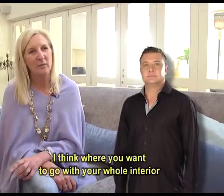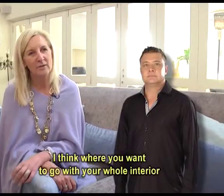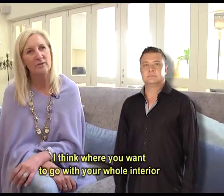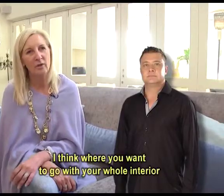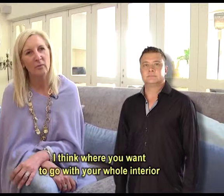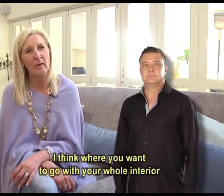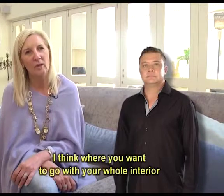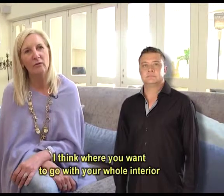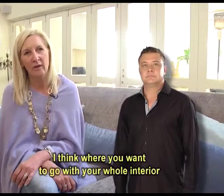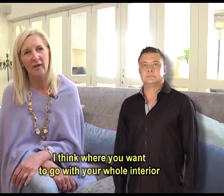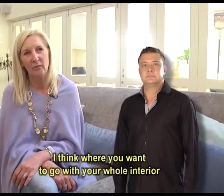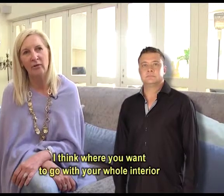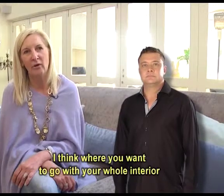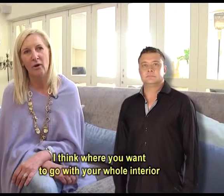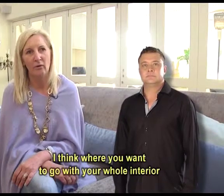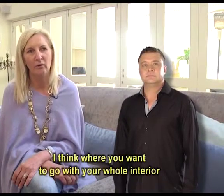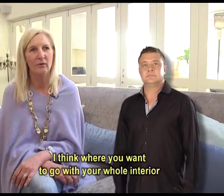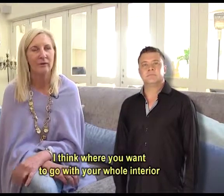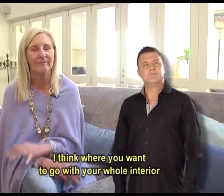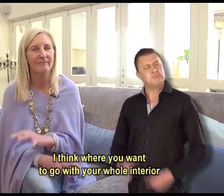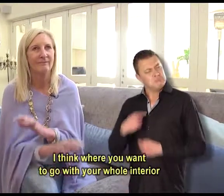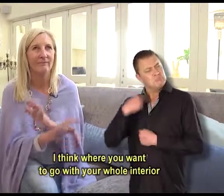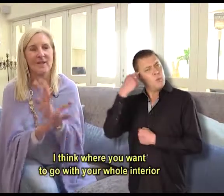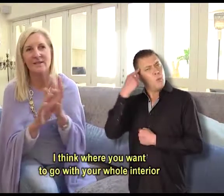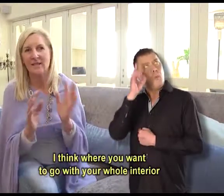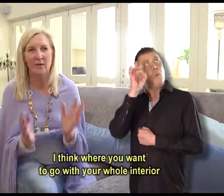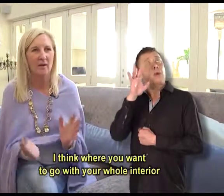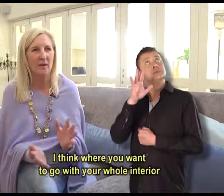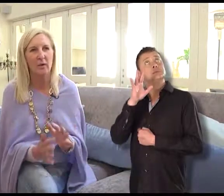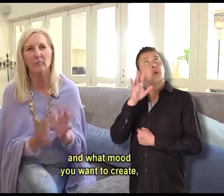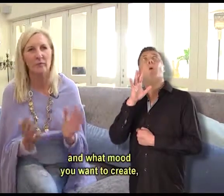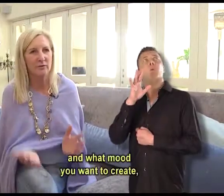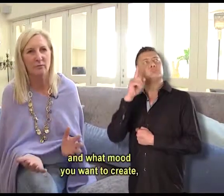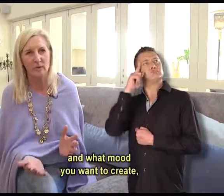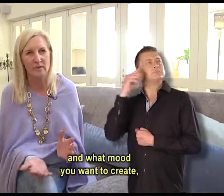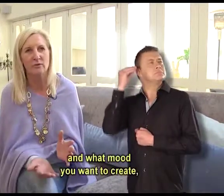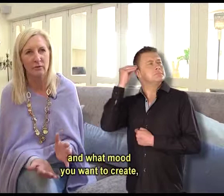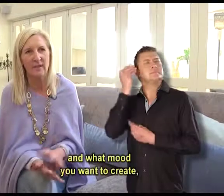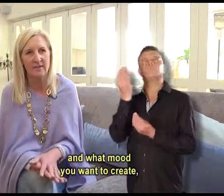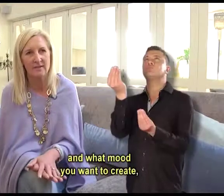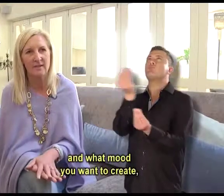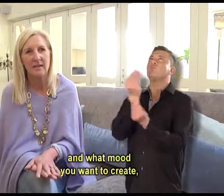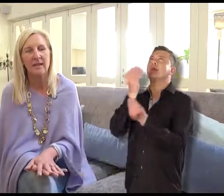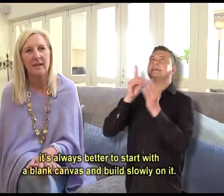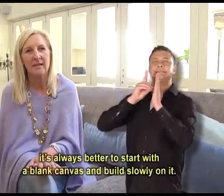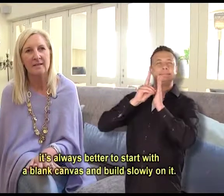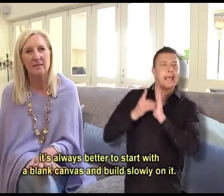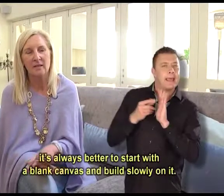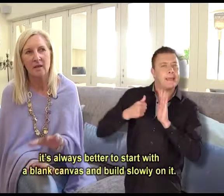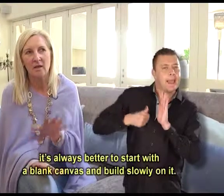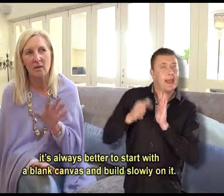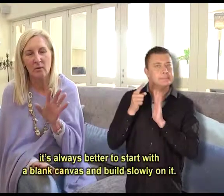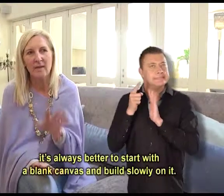I think once you know where you're going with your whole interior, what mood you're wanting to create,